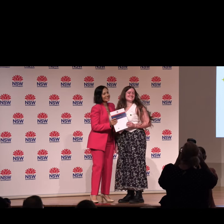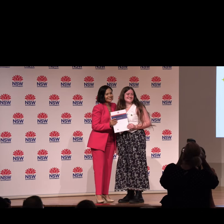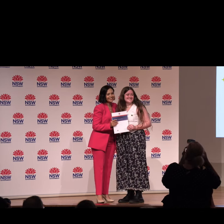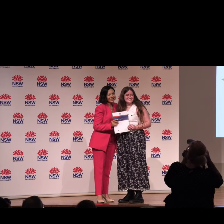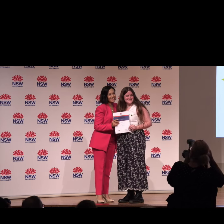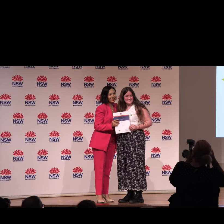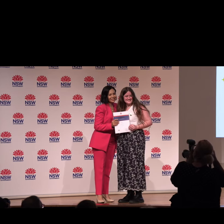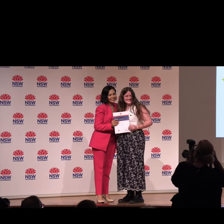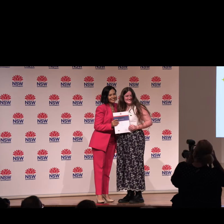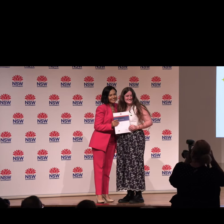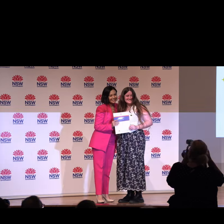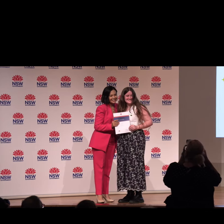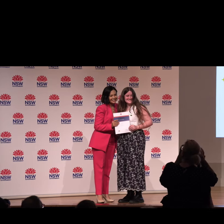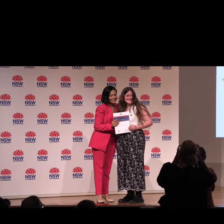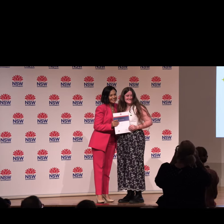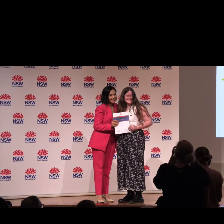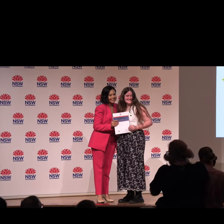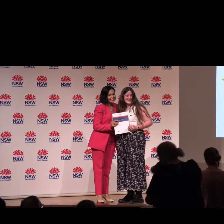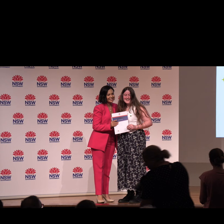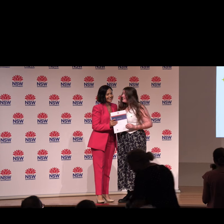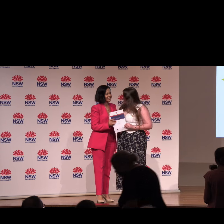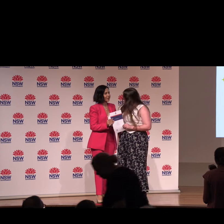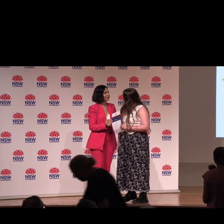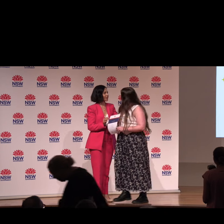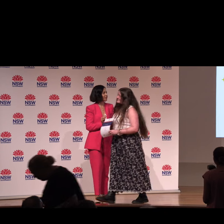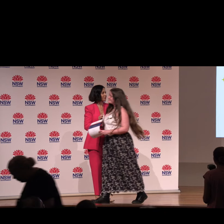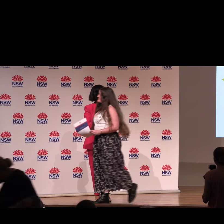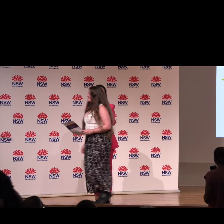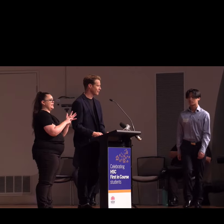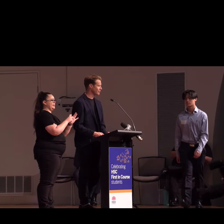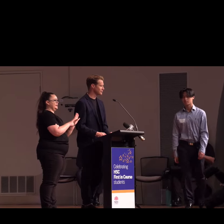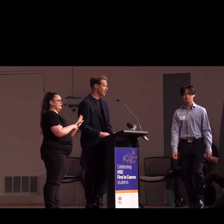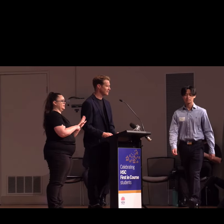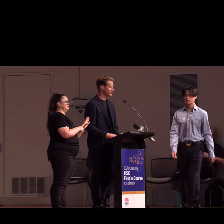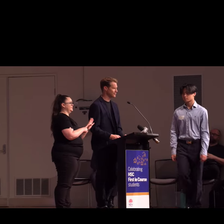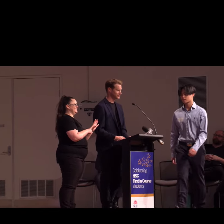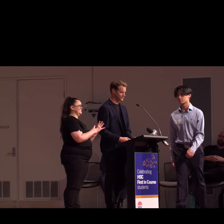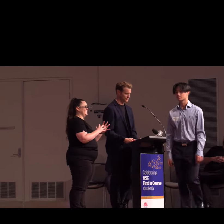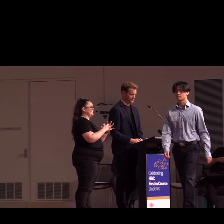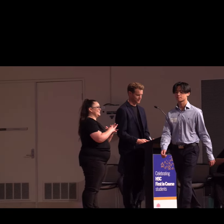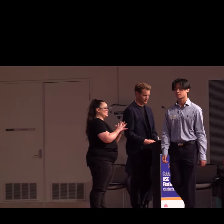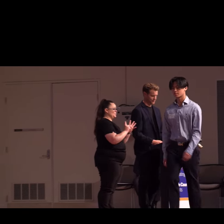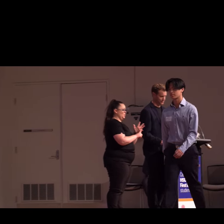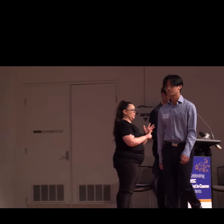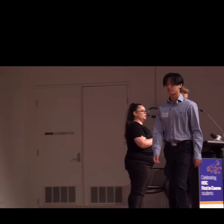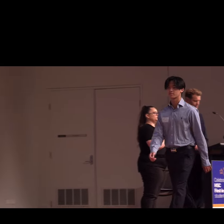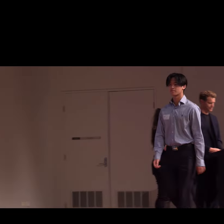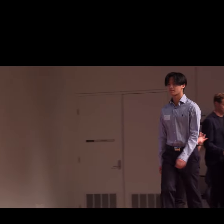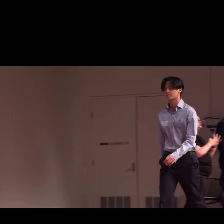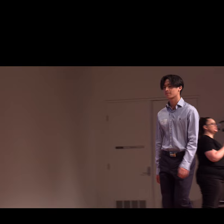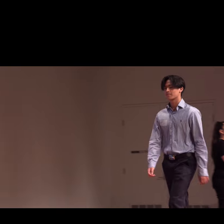In Software Design and Development, Stanley Wu, James Roos Agricultural High School.